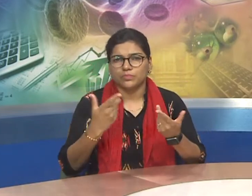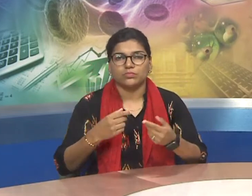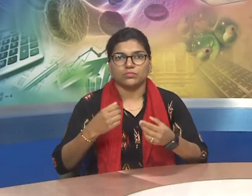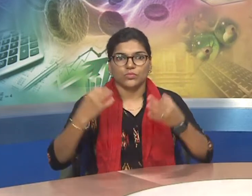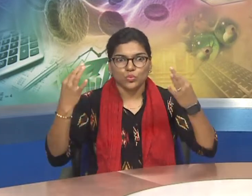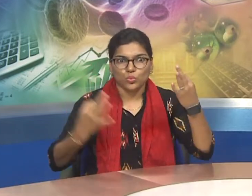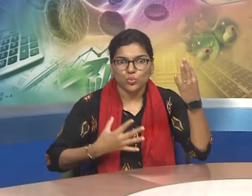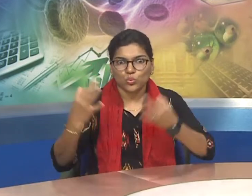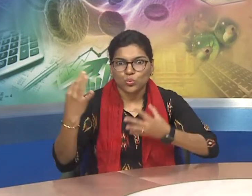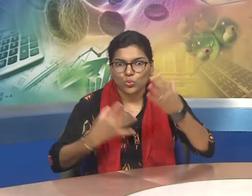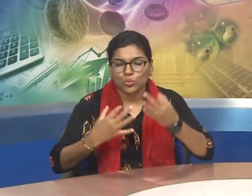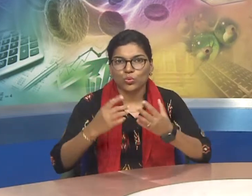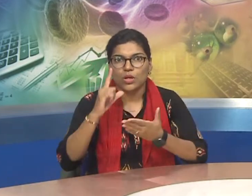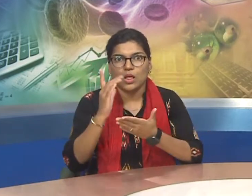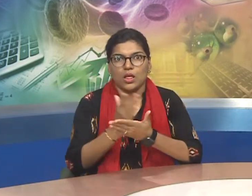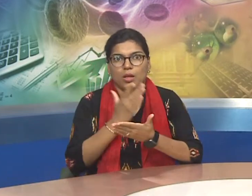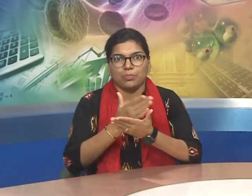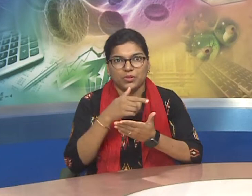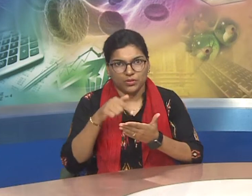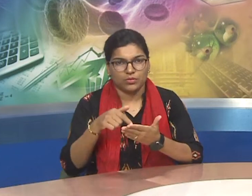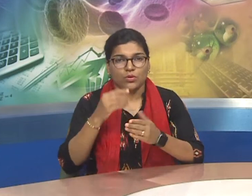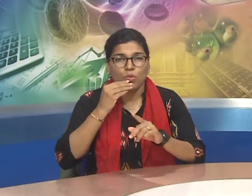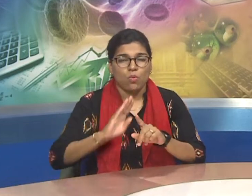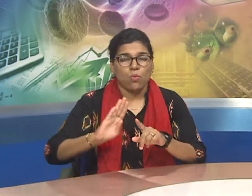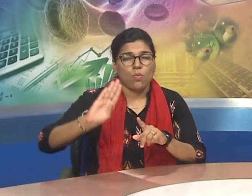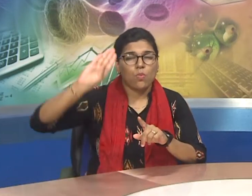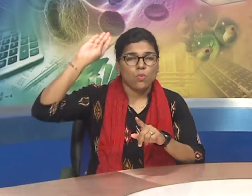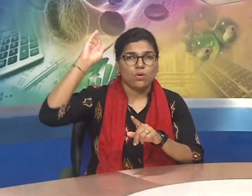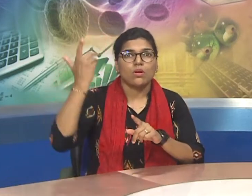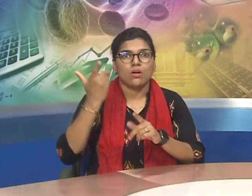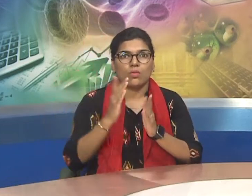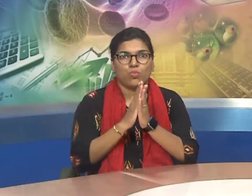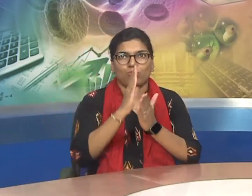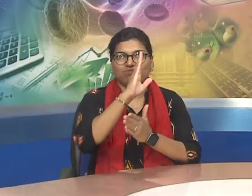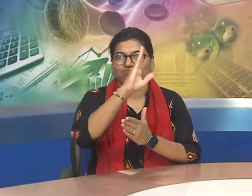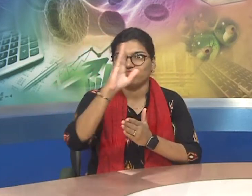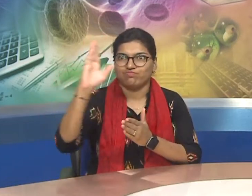Library, Automated, Digital and Virtual.